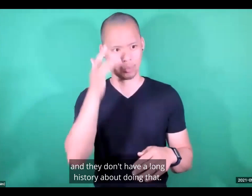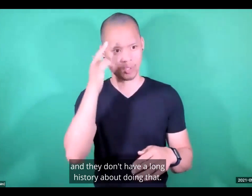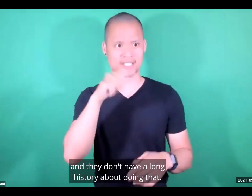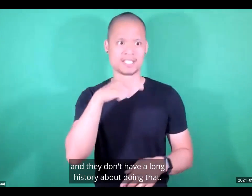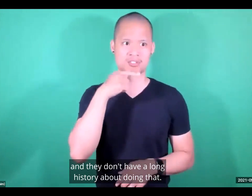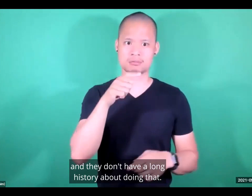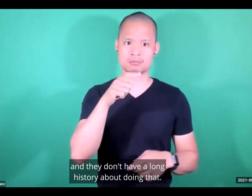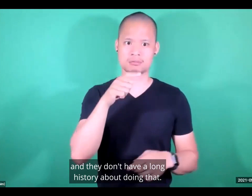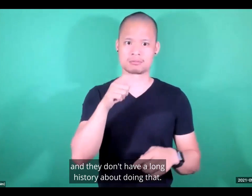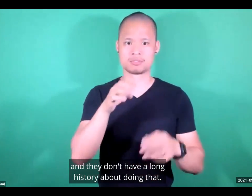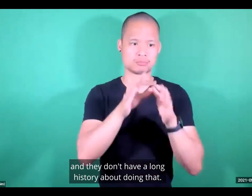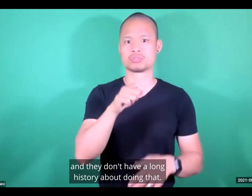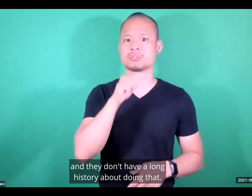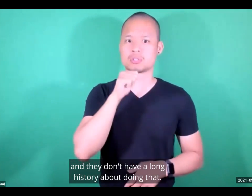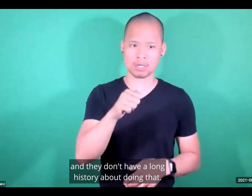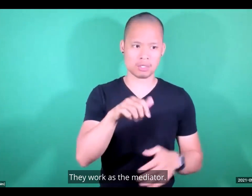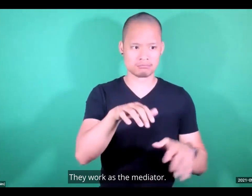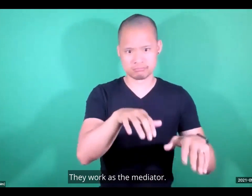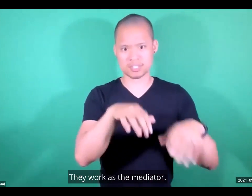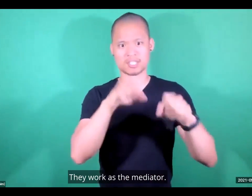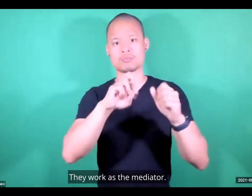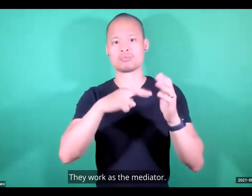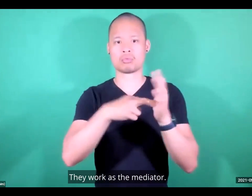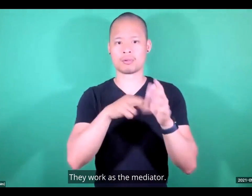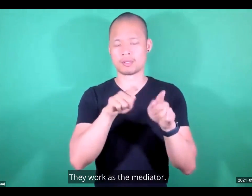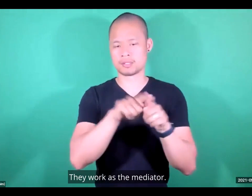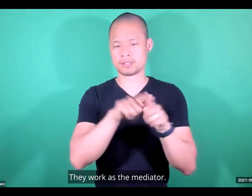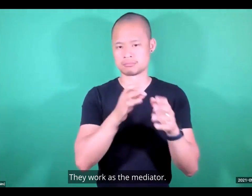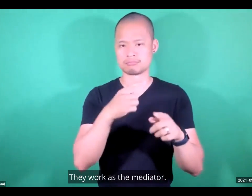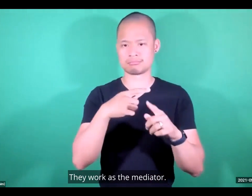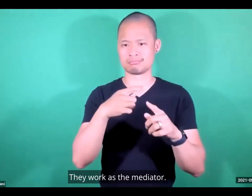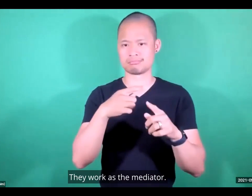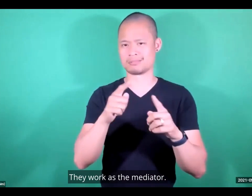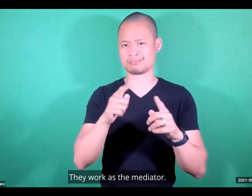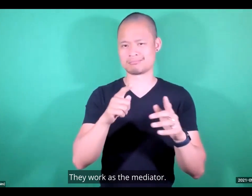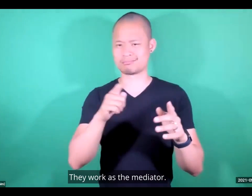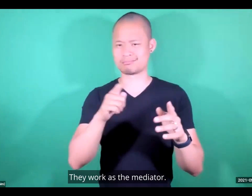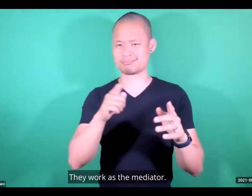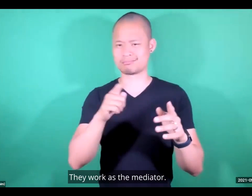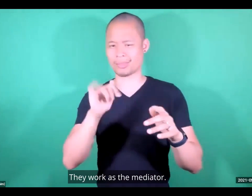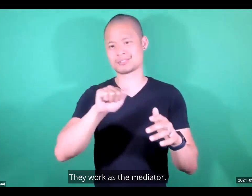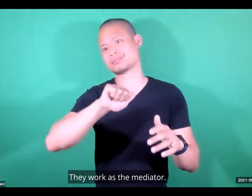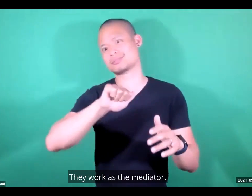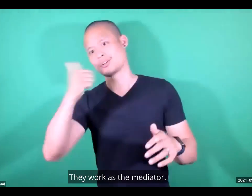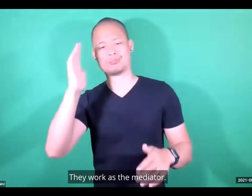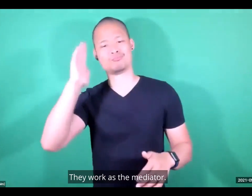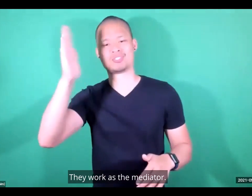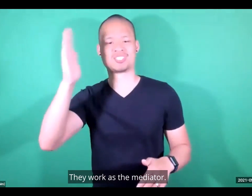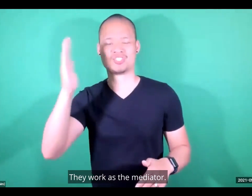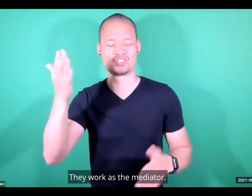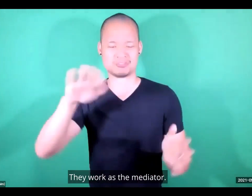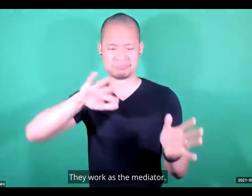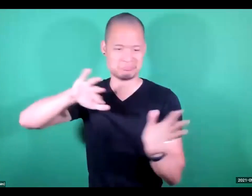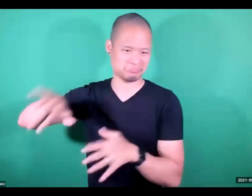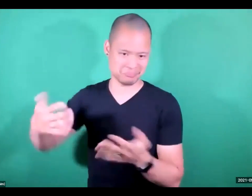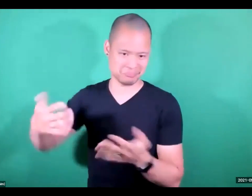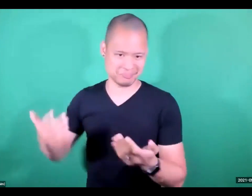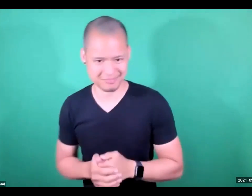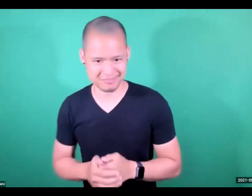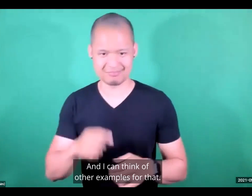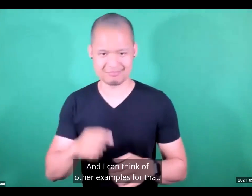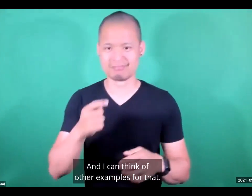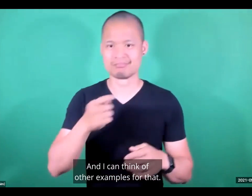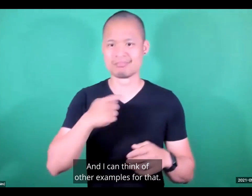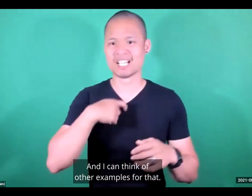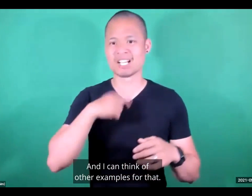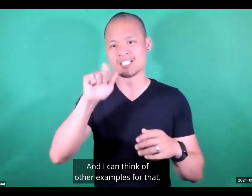have a long history about doing that. They work as, you know, as the mediator,